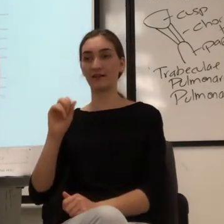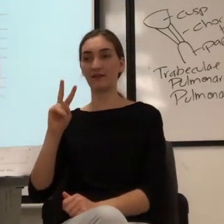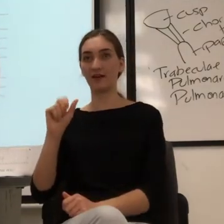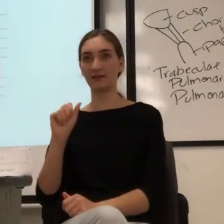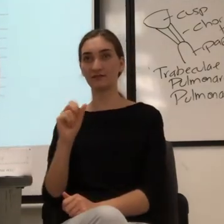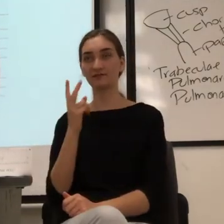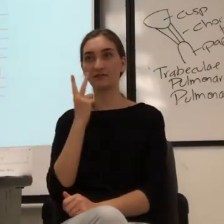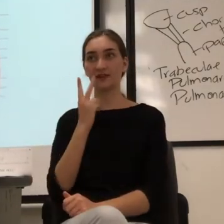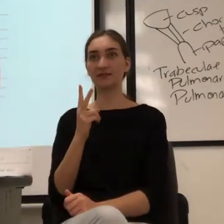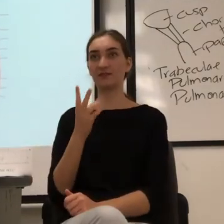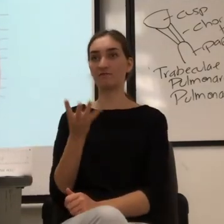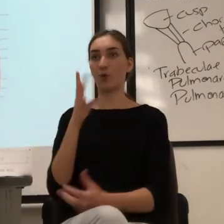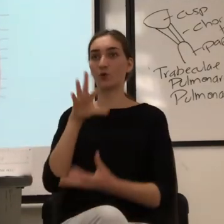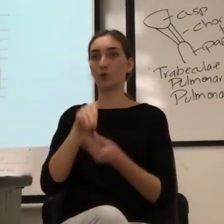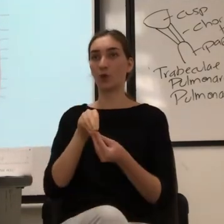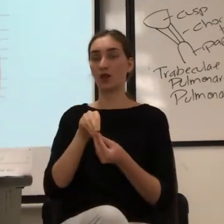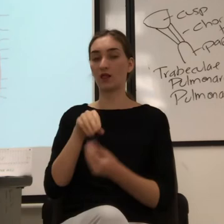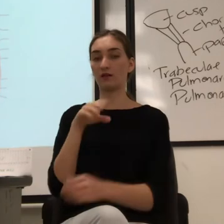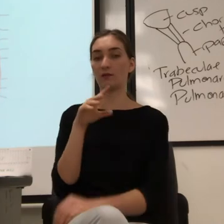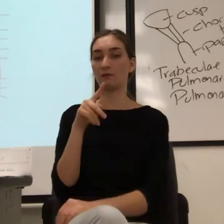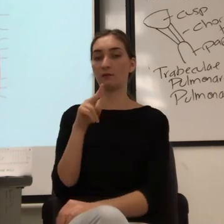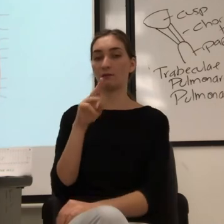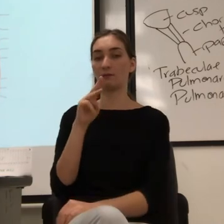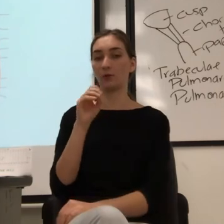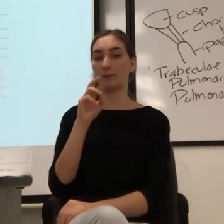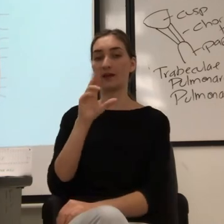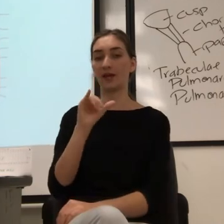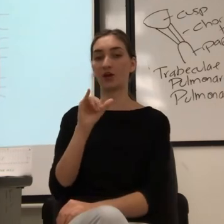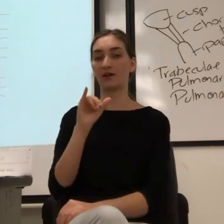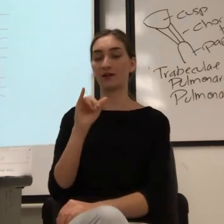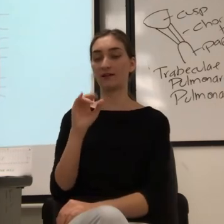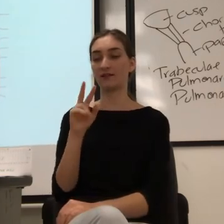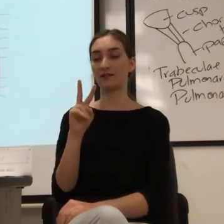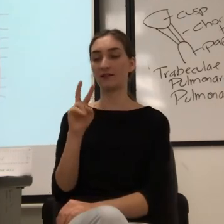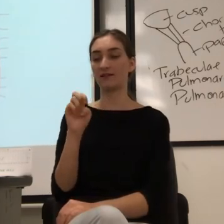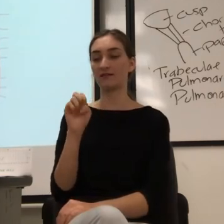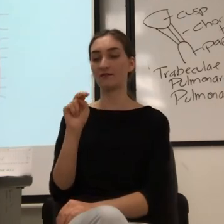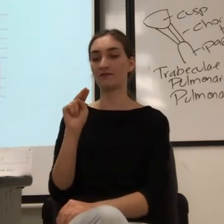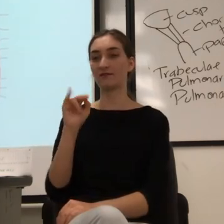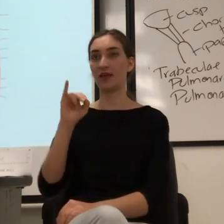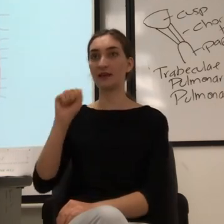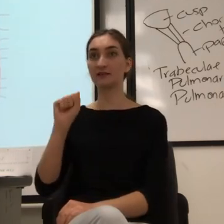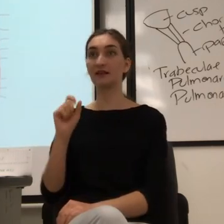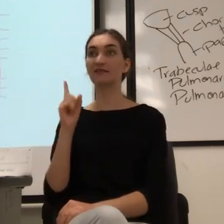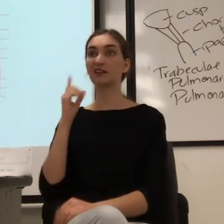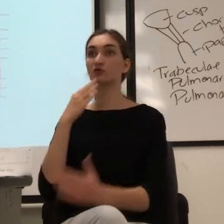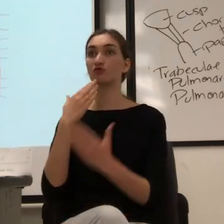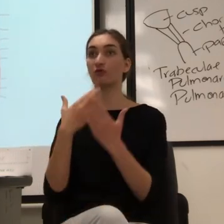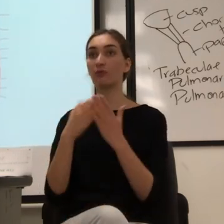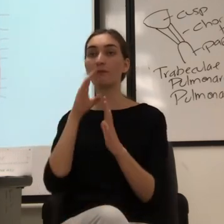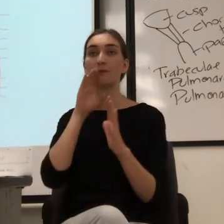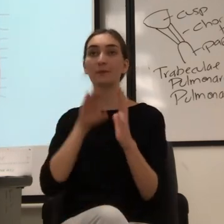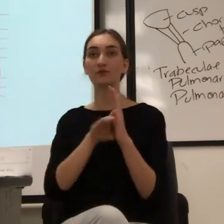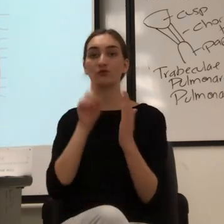color red, pulmonary vein. So that's a good picture to study.